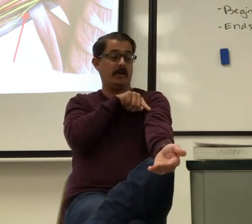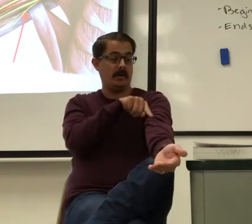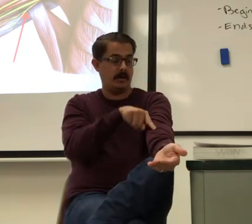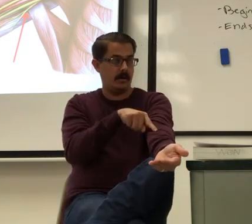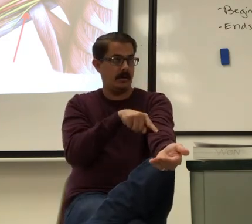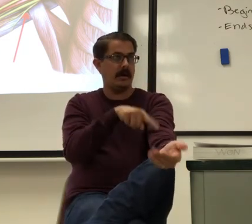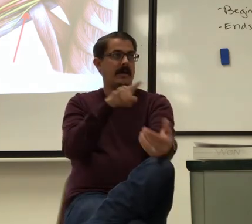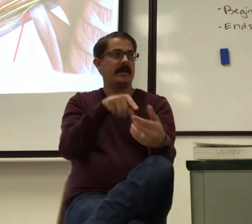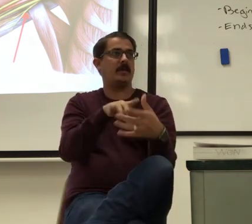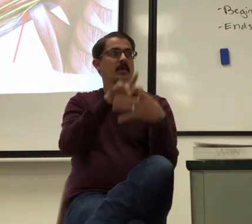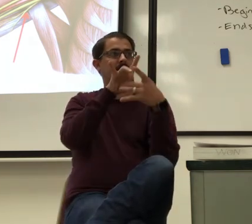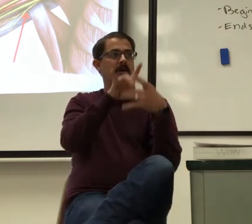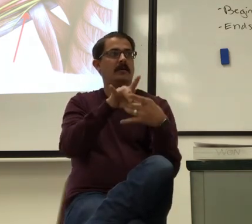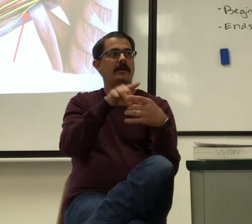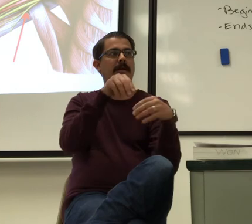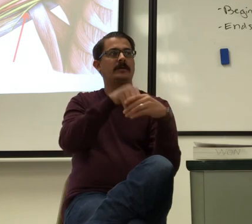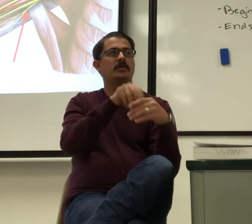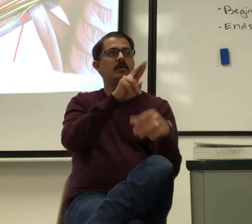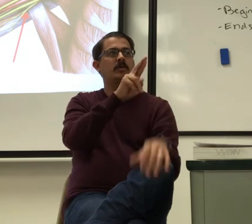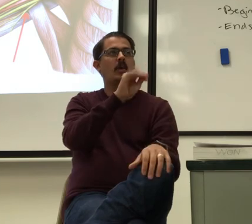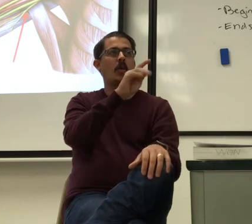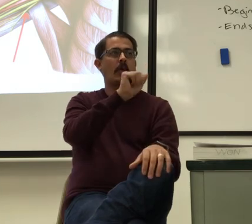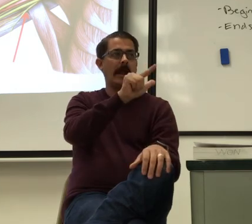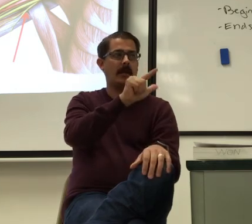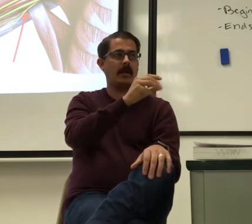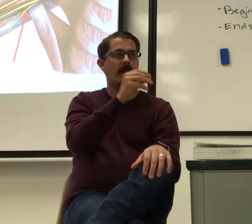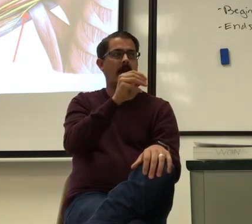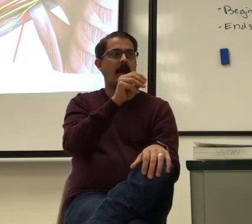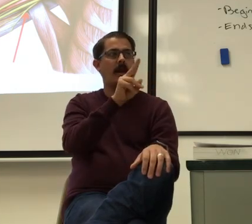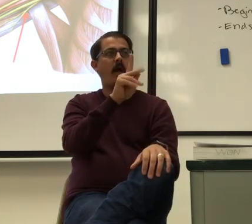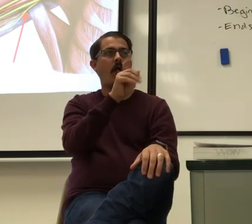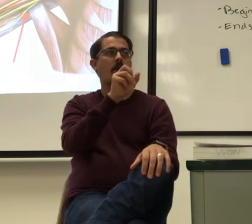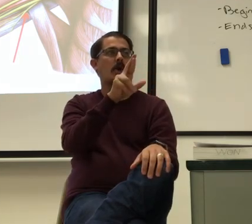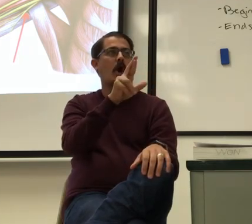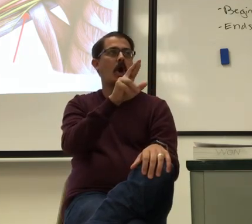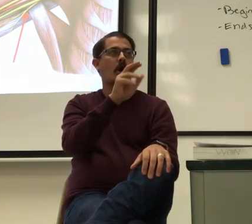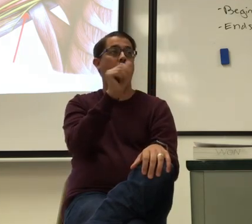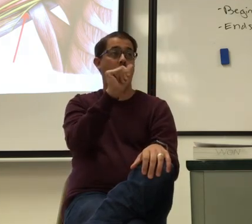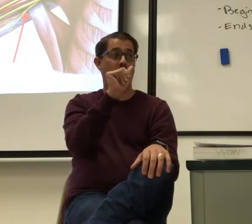the radial and ulnar arteries of the forearm.